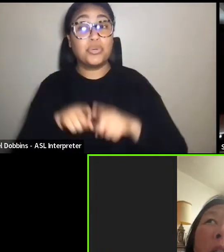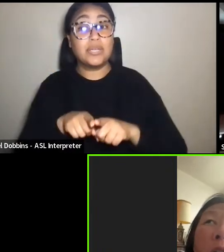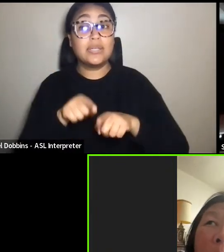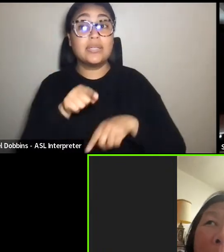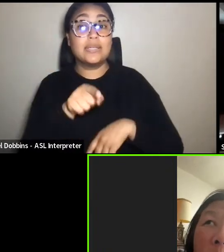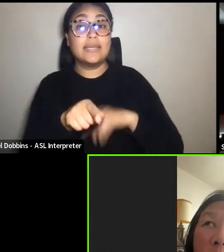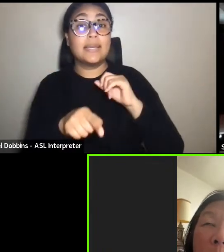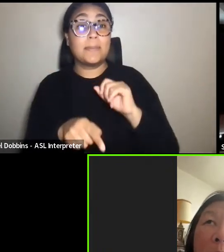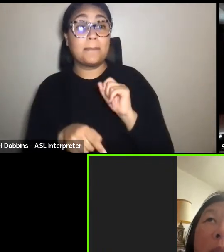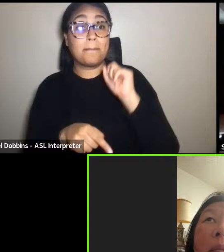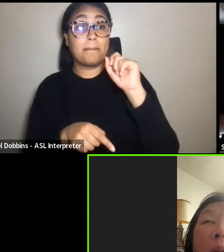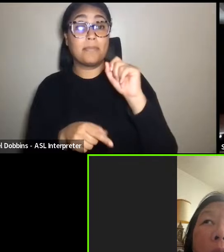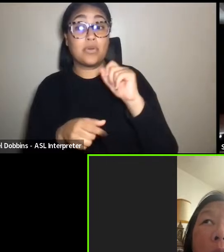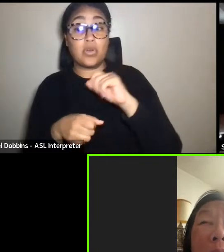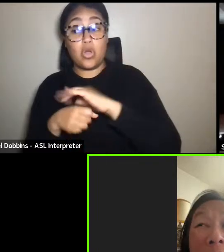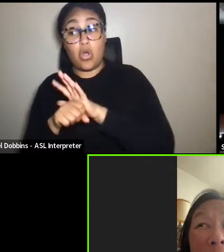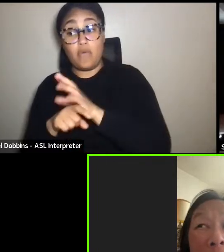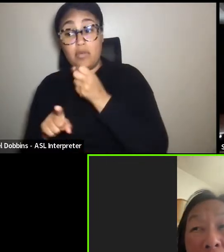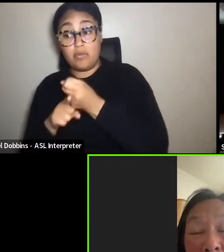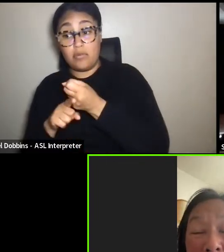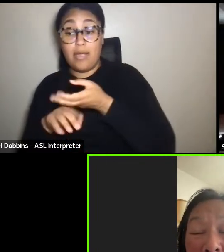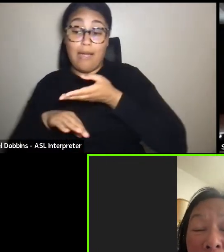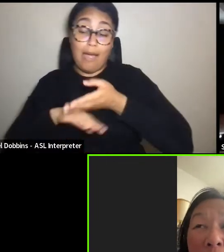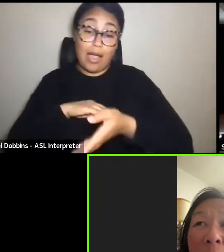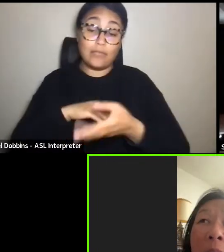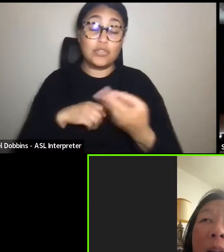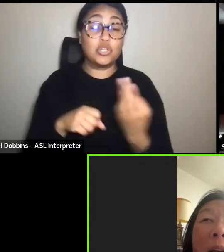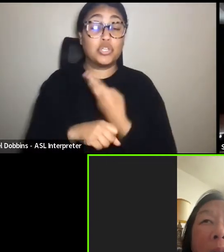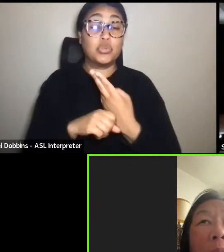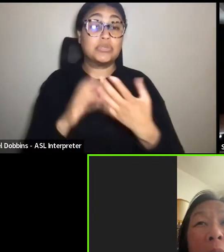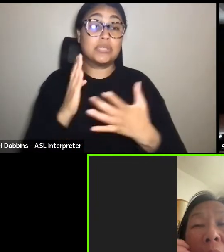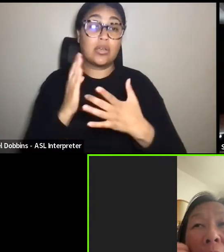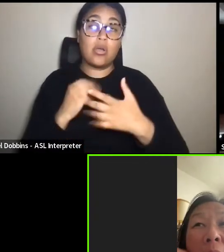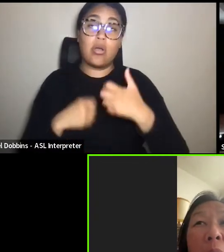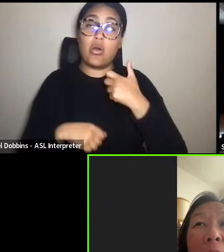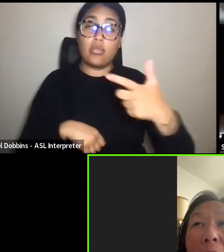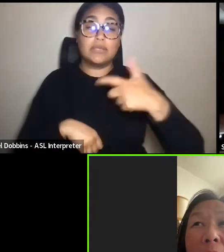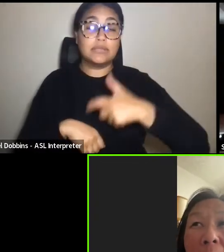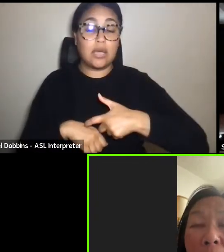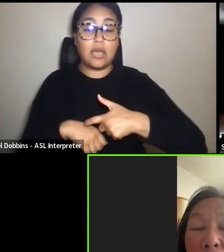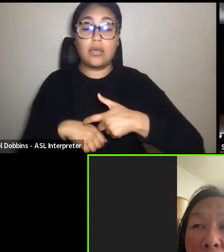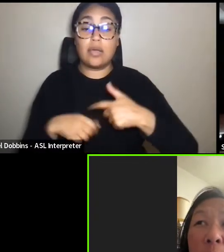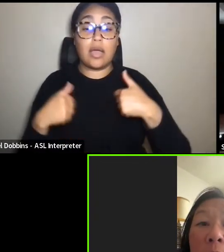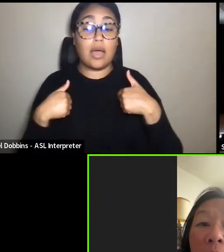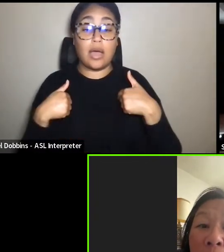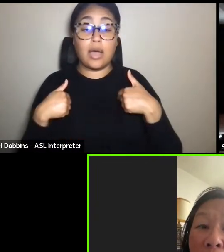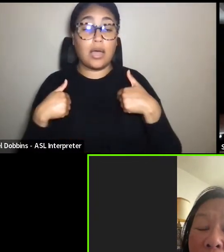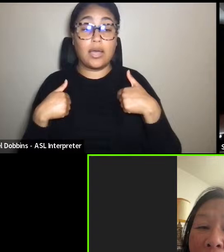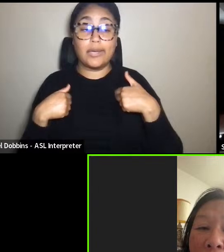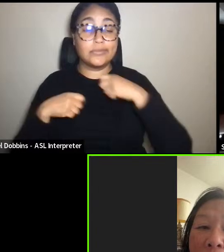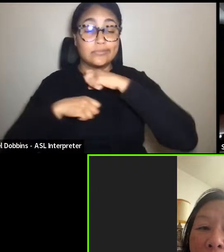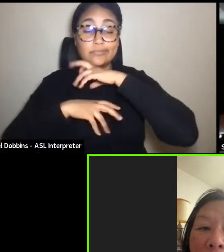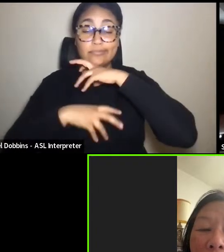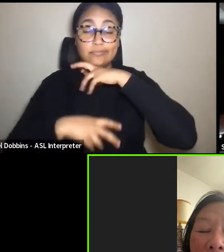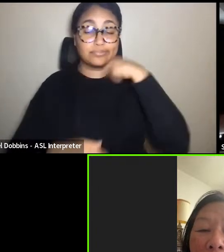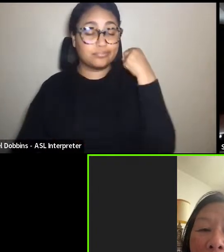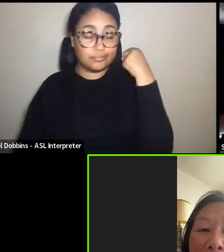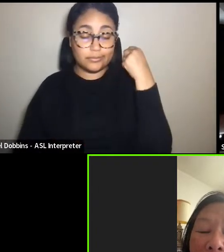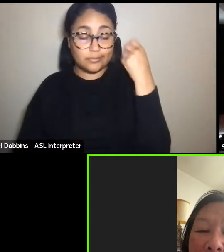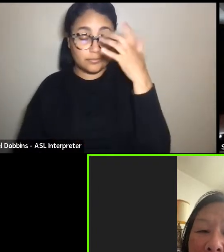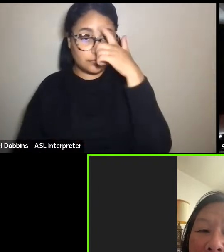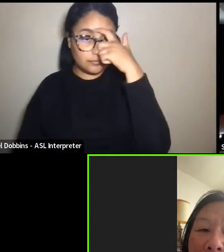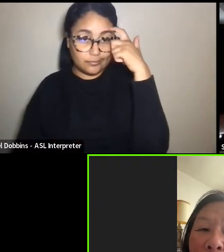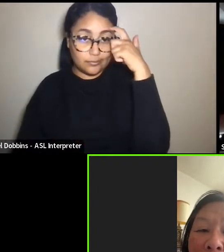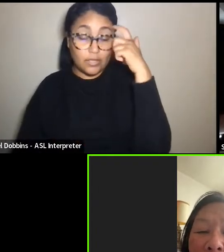when we returned back to school in person, they used technology a lot, and I was really turned off by that.